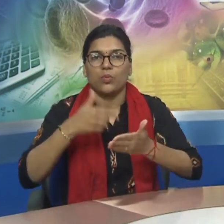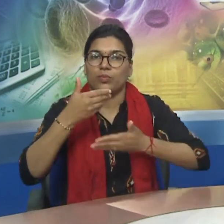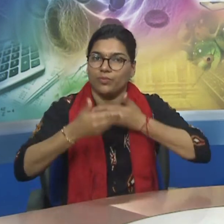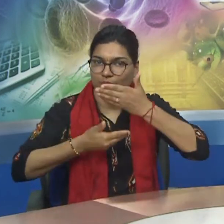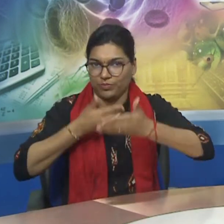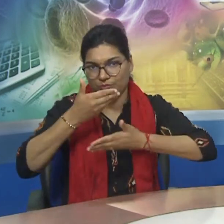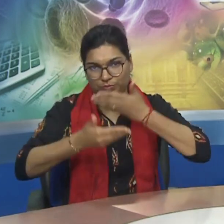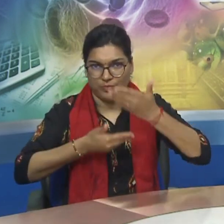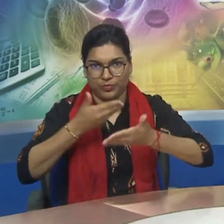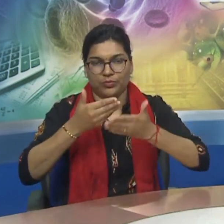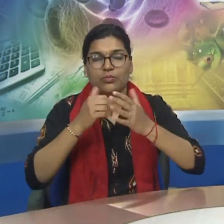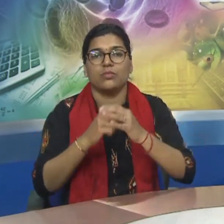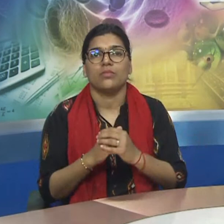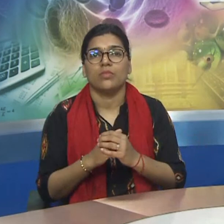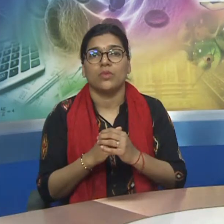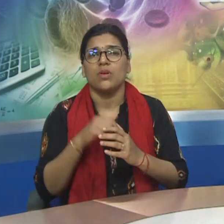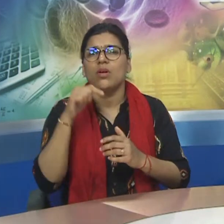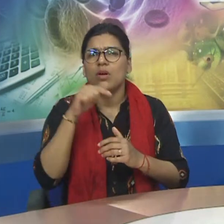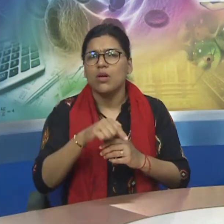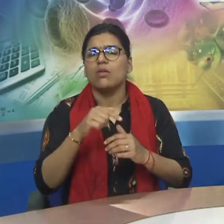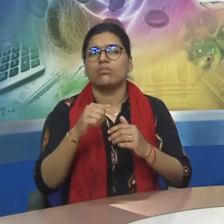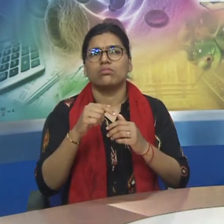We will understand all the basics of